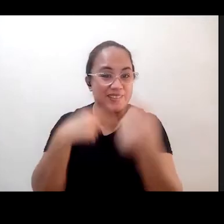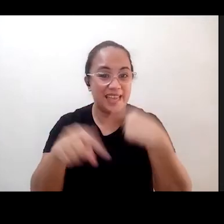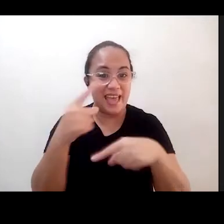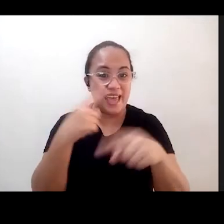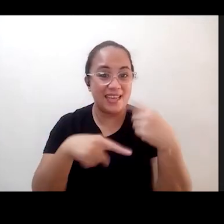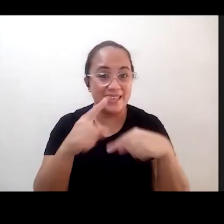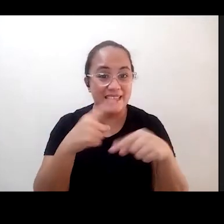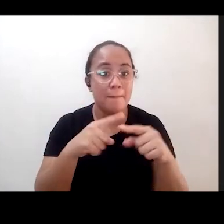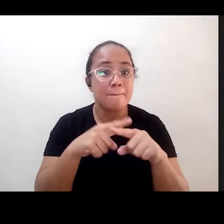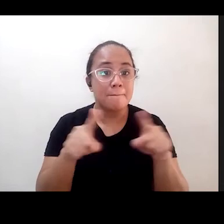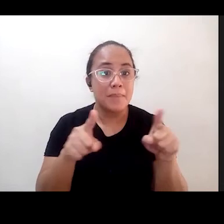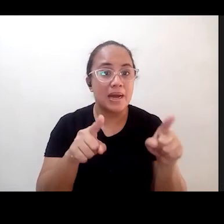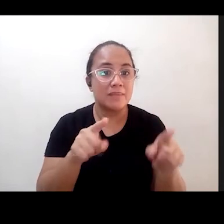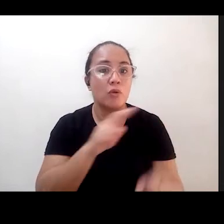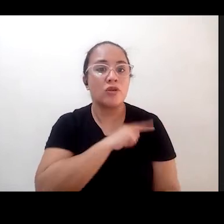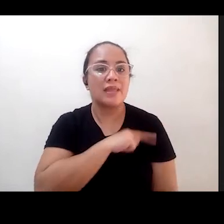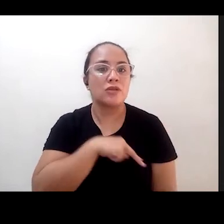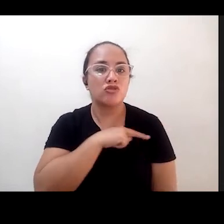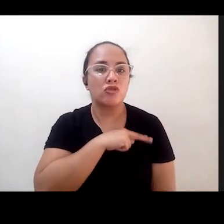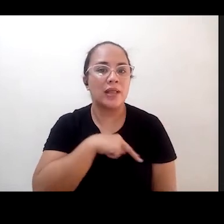most natural translation.